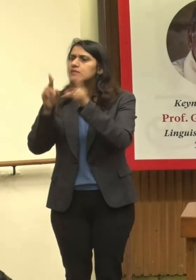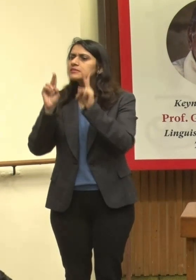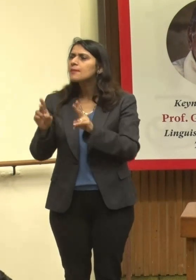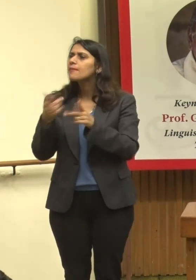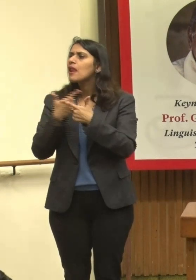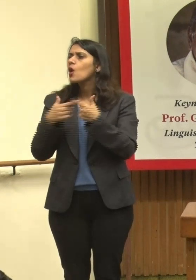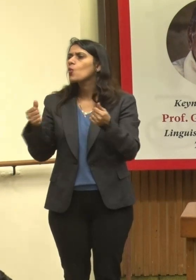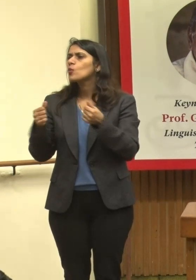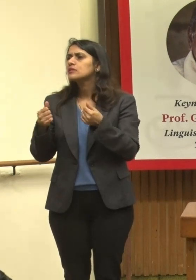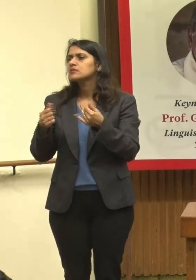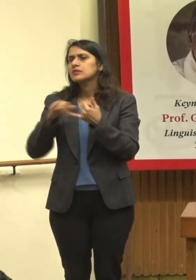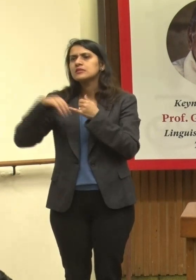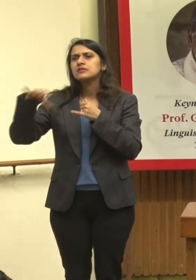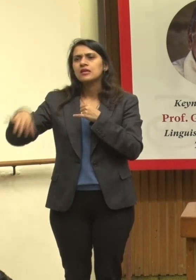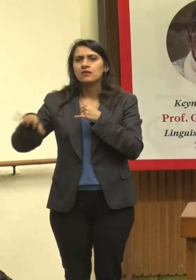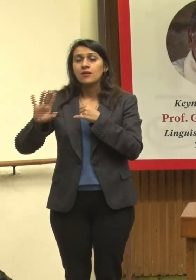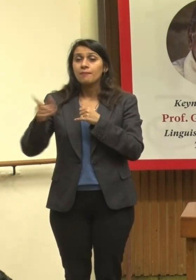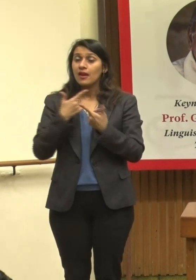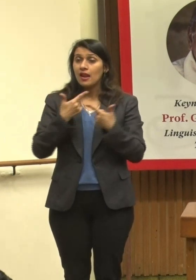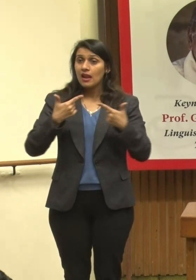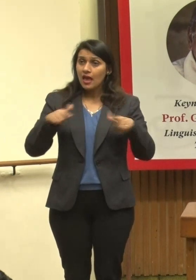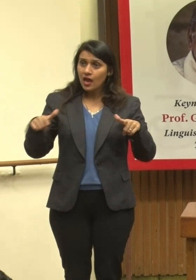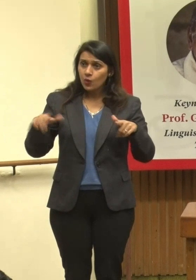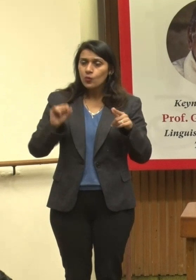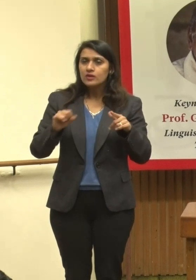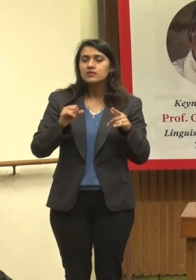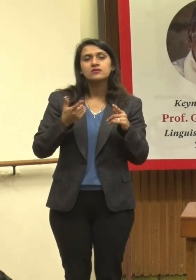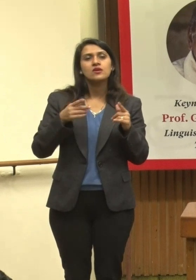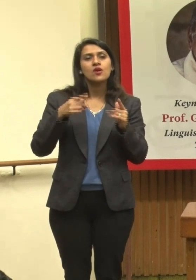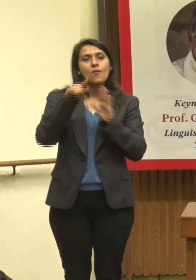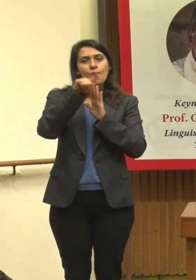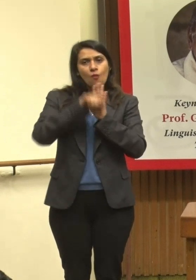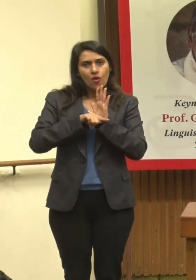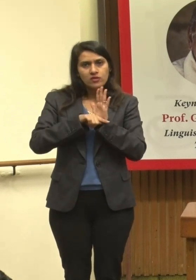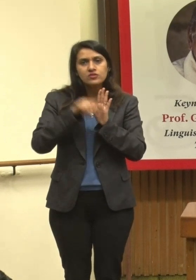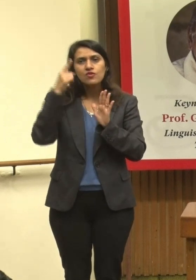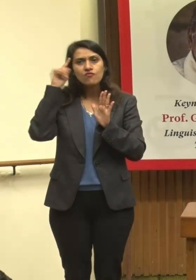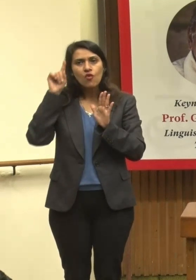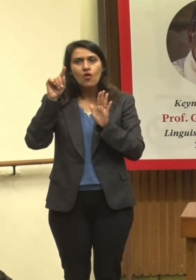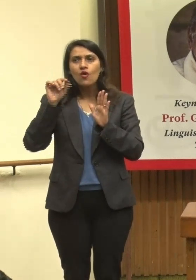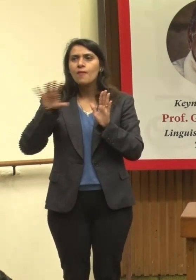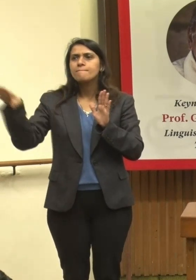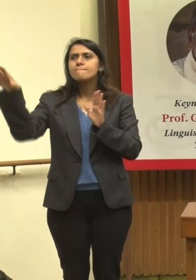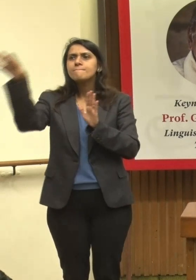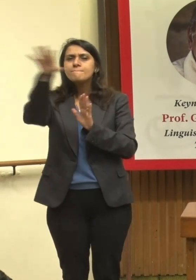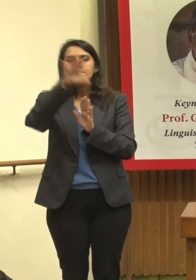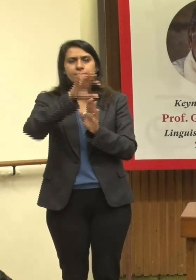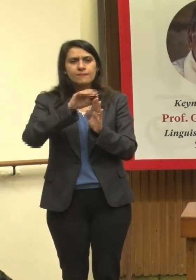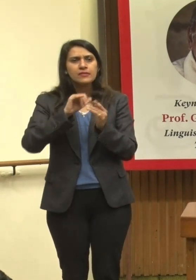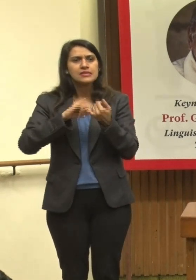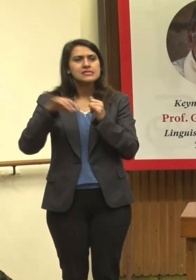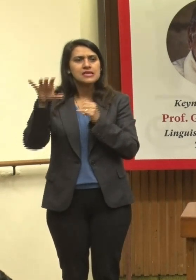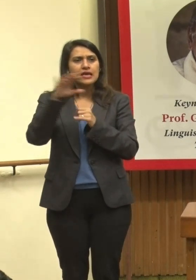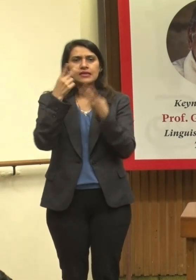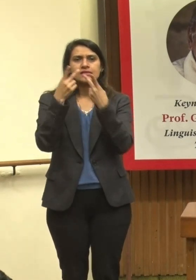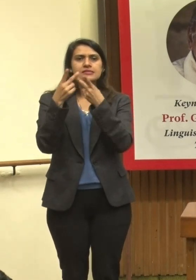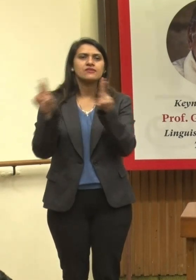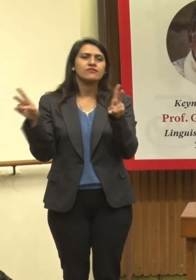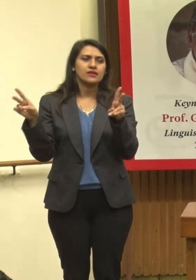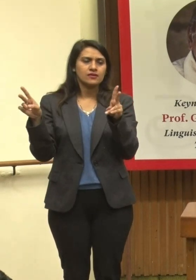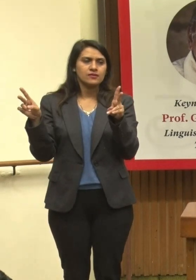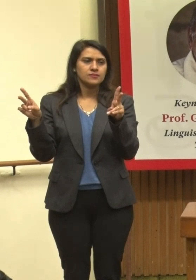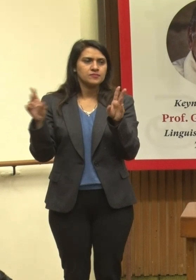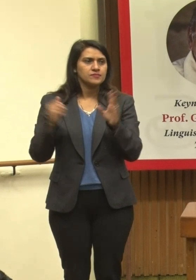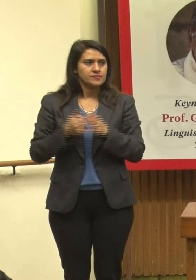linguistic state. But the language policy for that city and language policy for the rest of the state could be different.